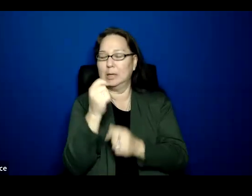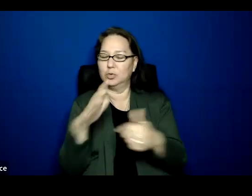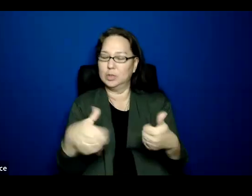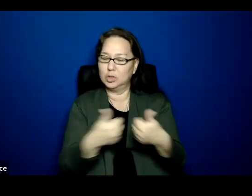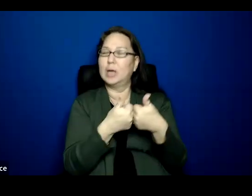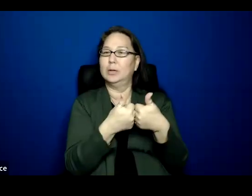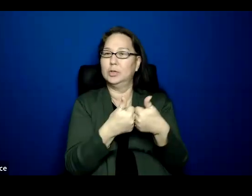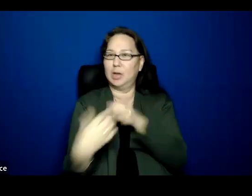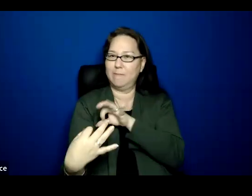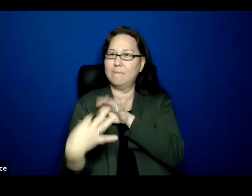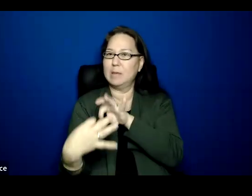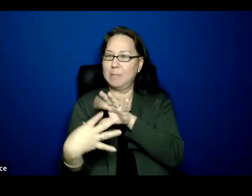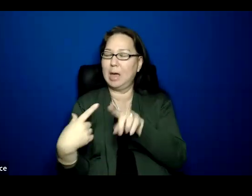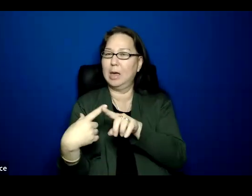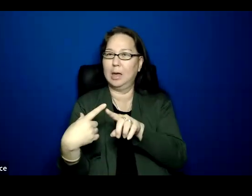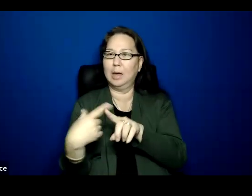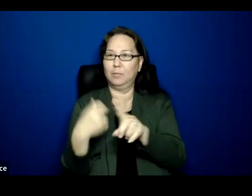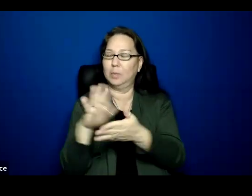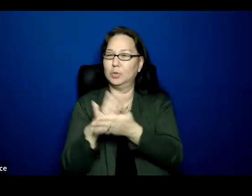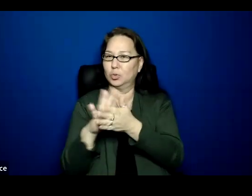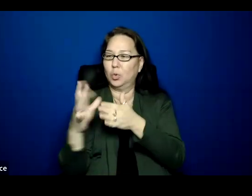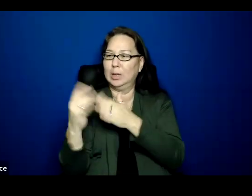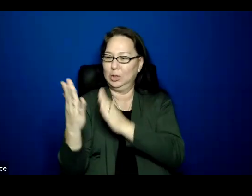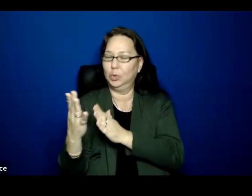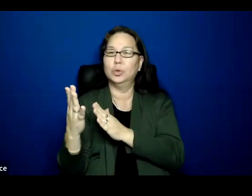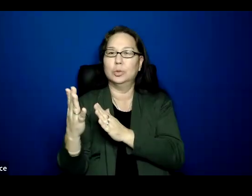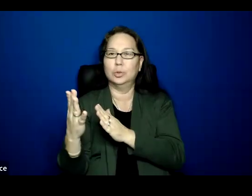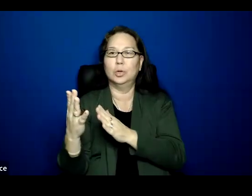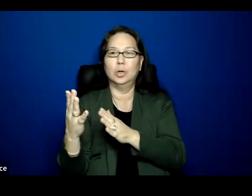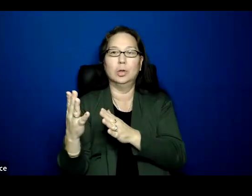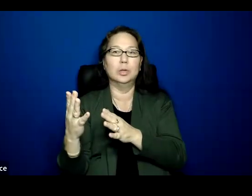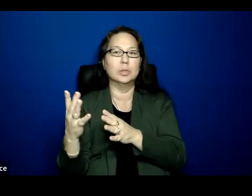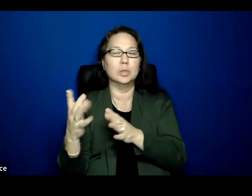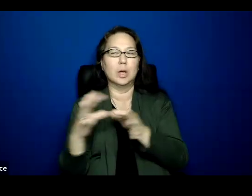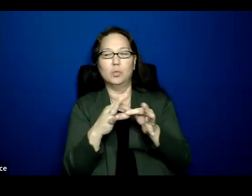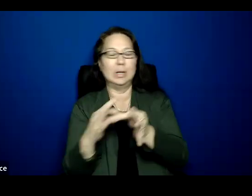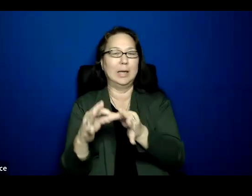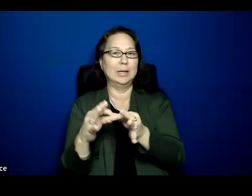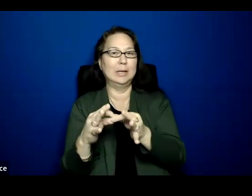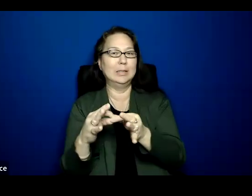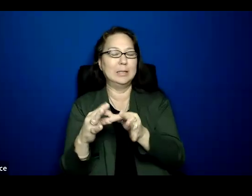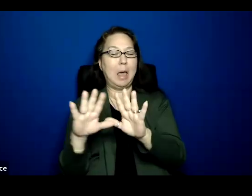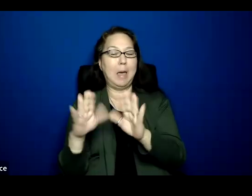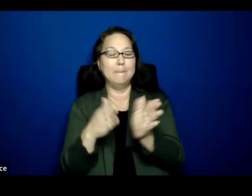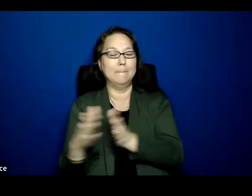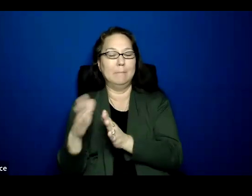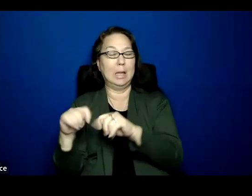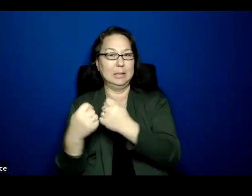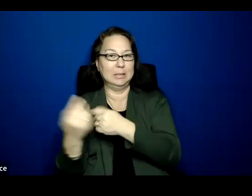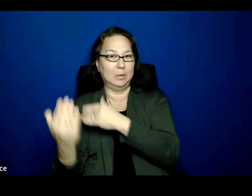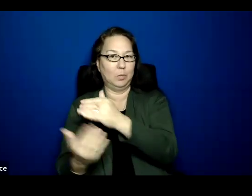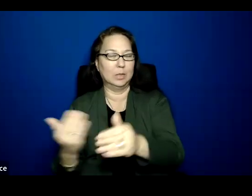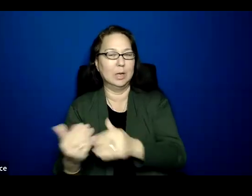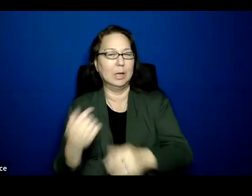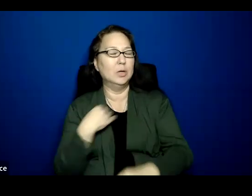feedback that we heard from school leaders around the planning team process. And I'm just wondering how that has been going